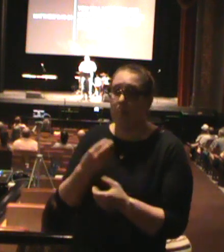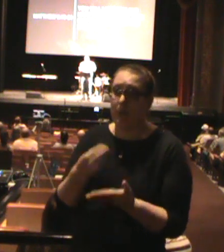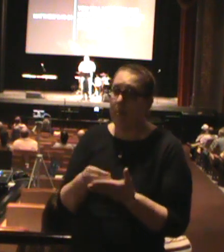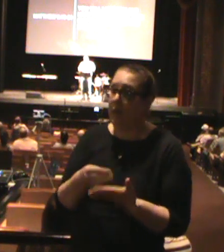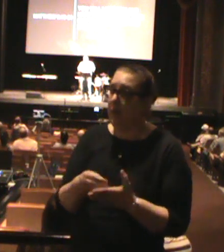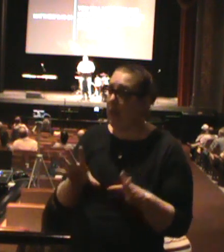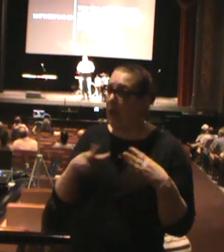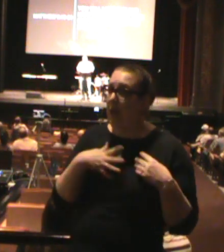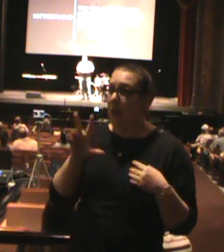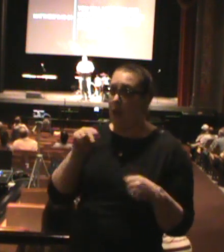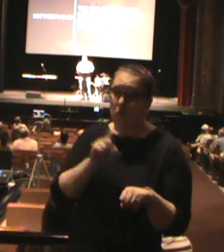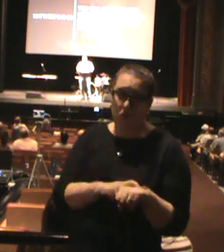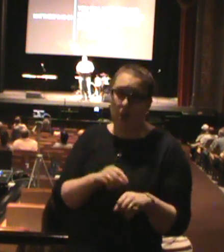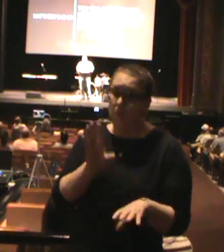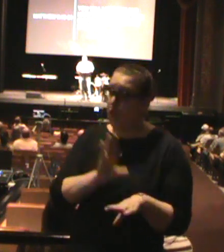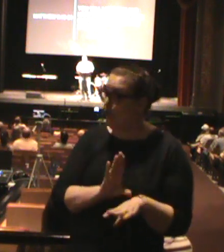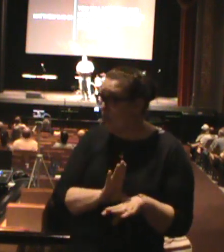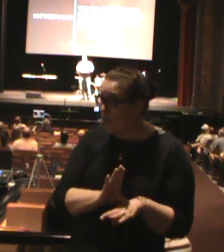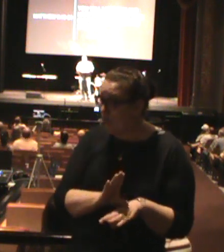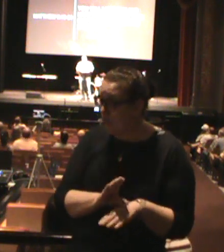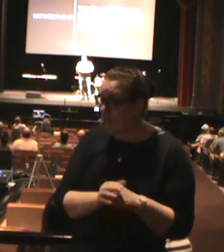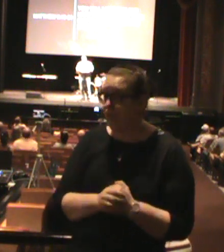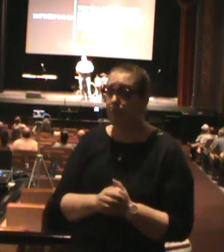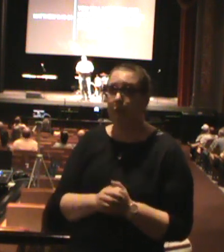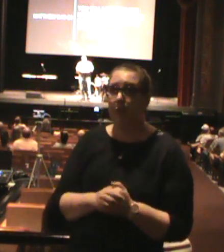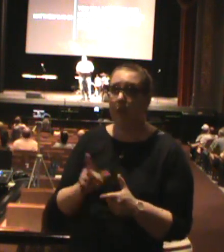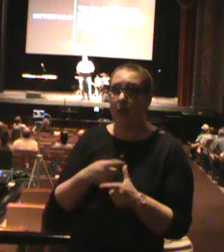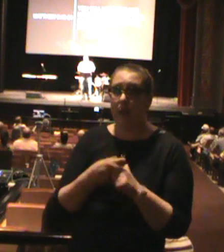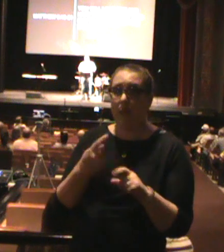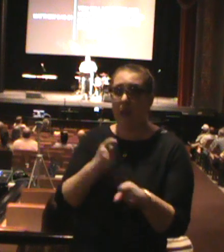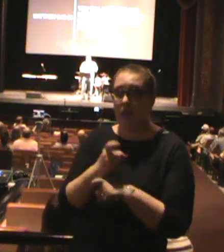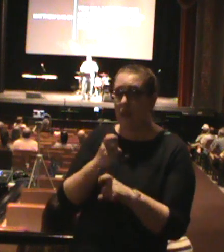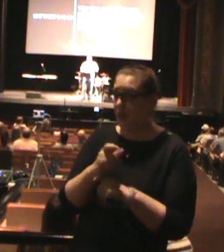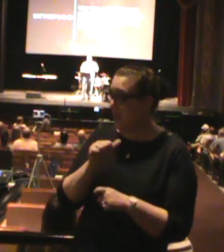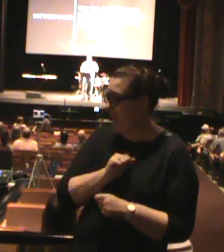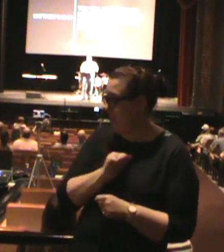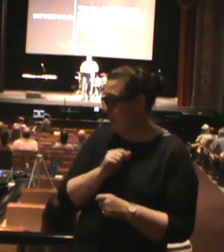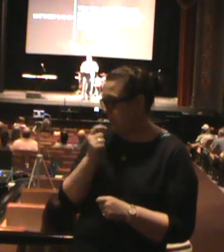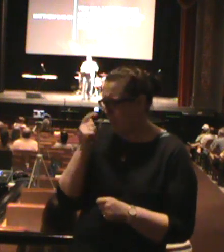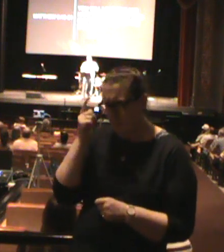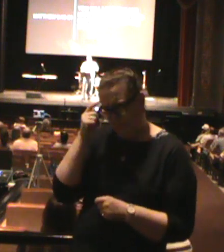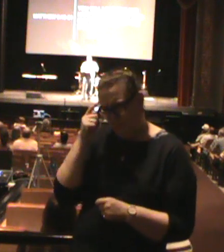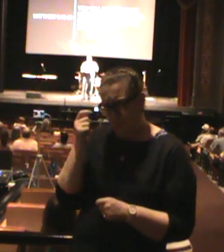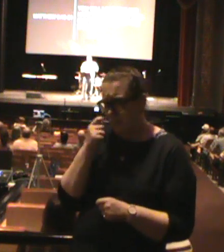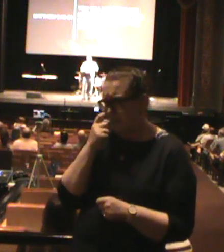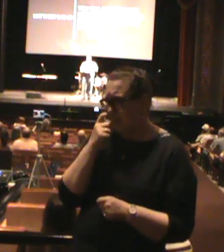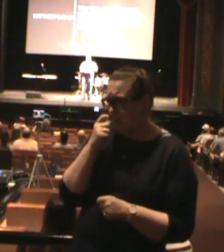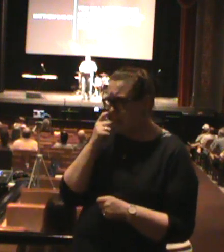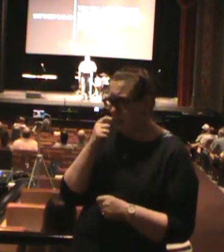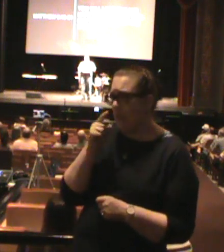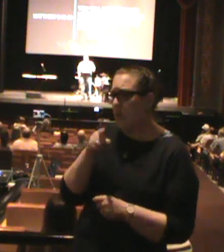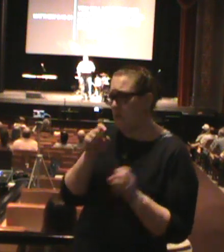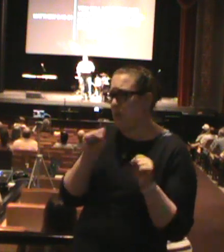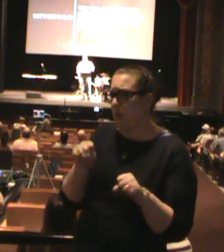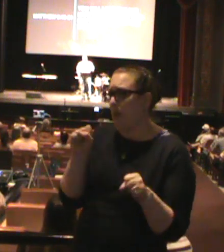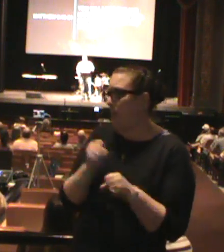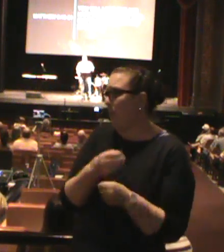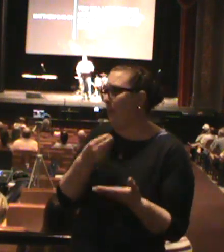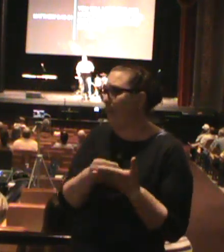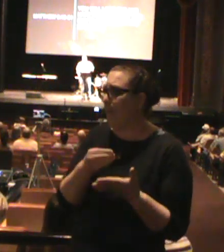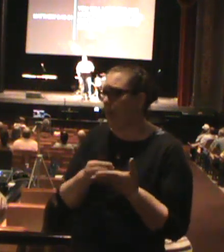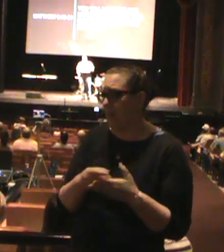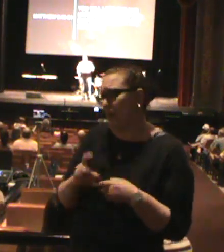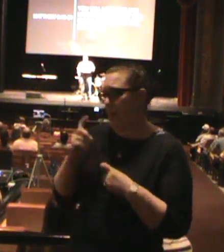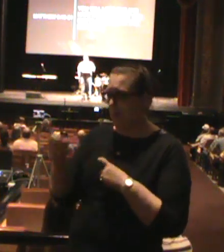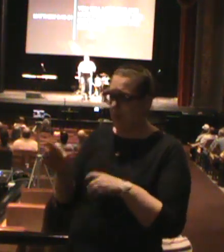And then I fooled myself, thinking, and then this is what the evil one does. Like, you know what? You can make money and give to church instead of serving